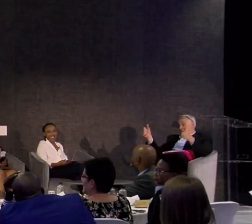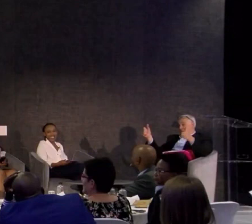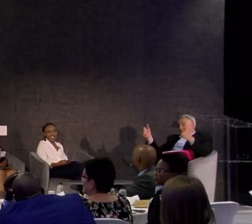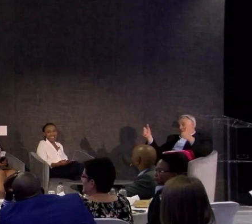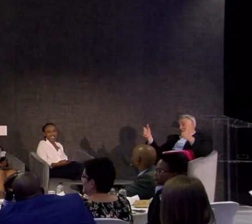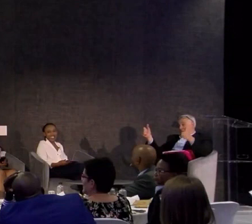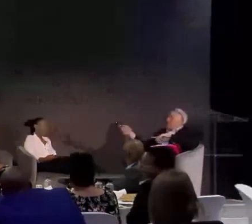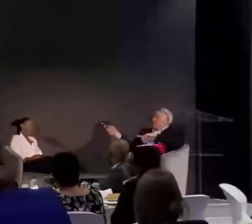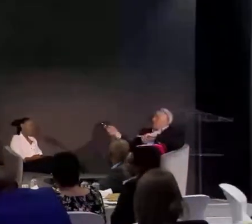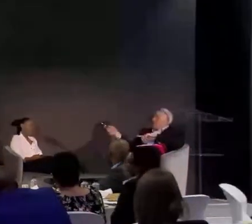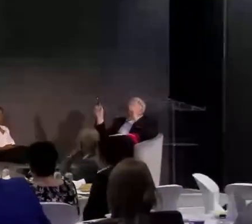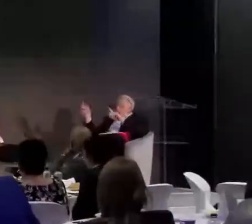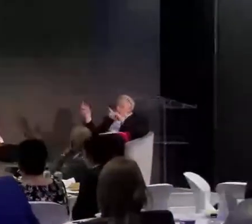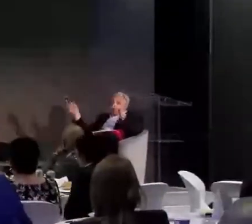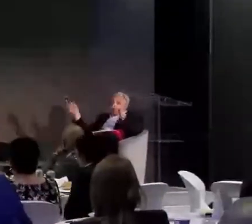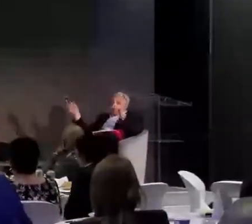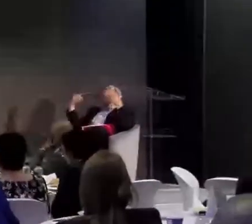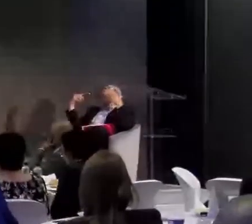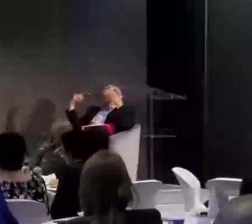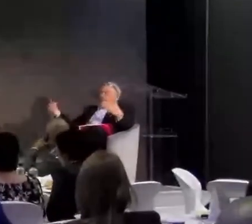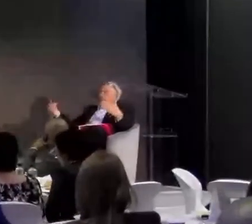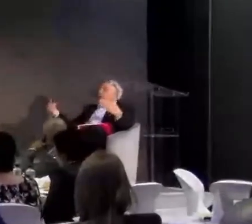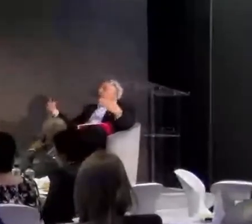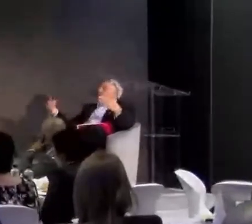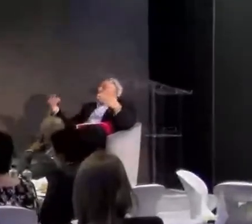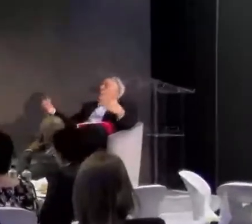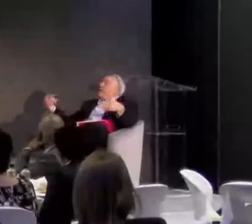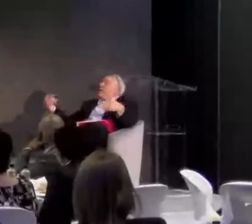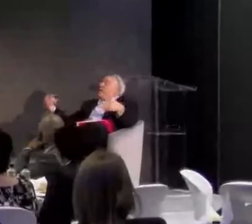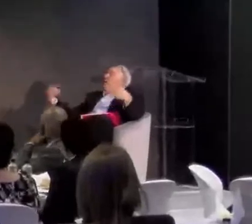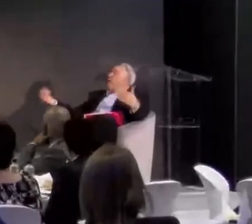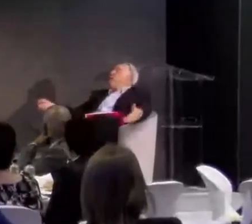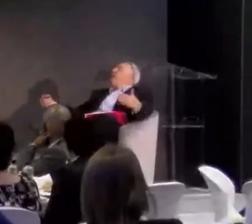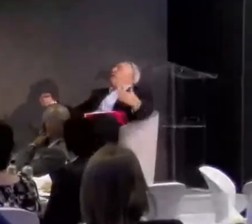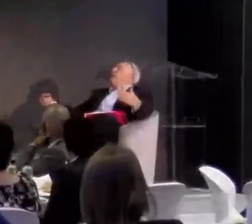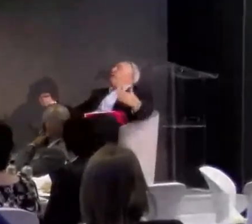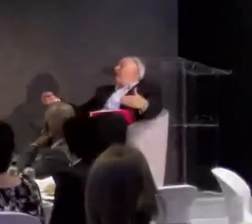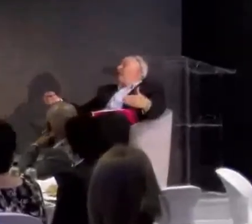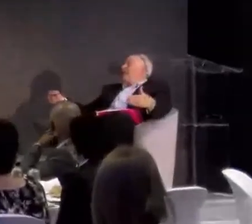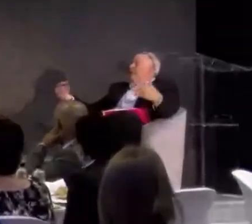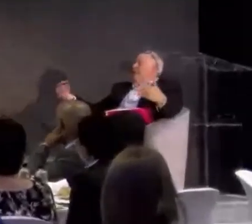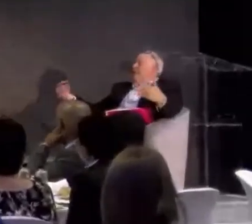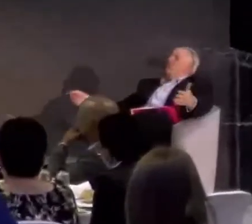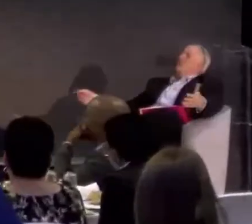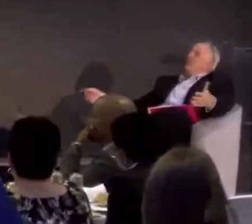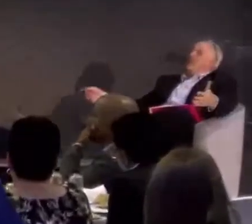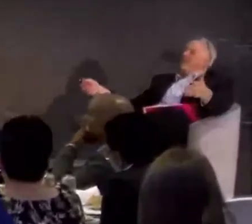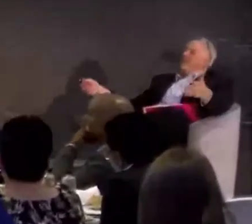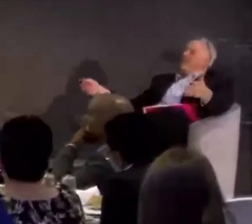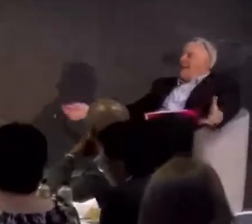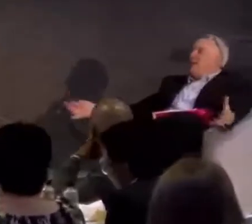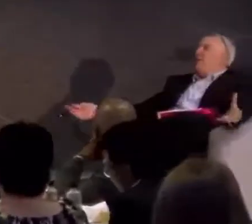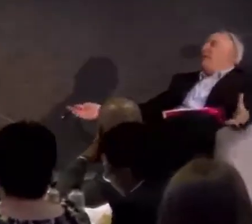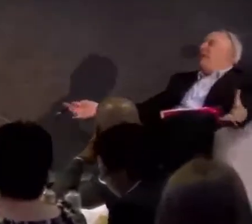very quickly still from you, again, to all of you. And very, very quickly, going beyond the orthodoxy. Such an important phrase.